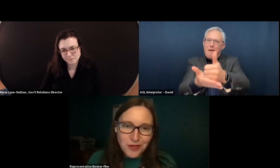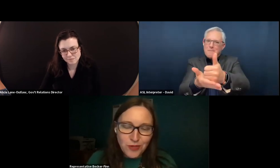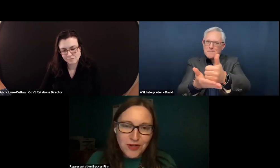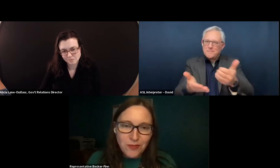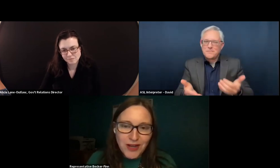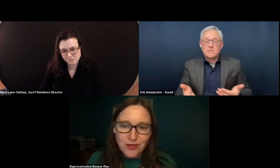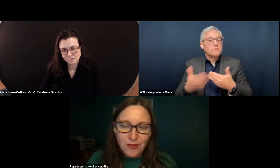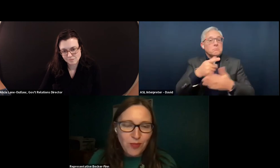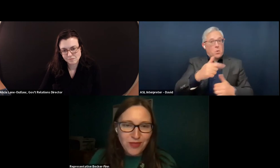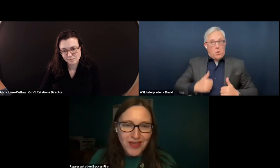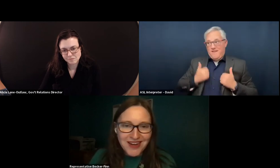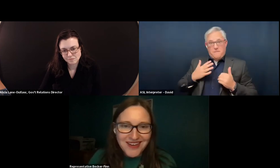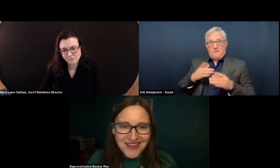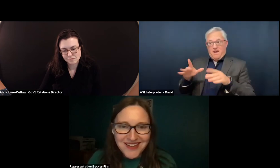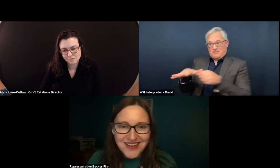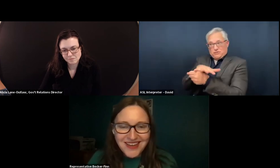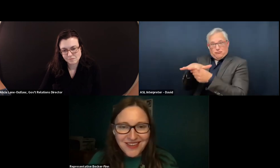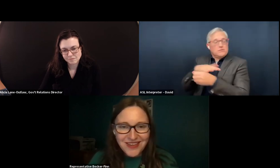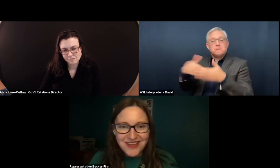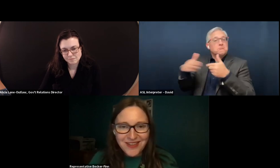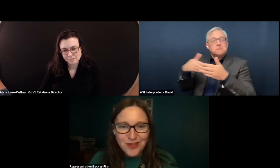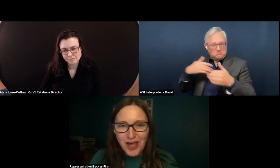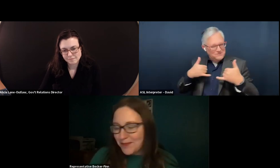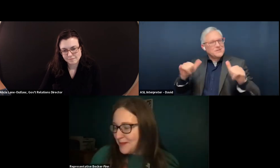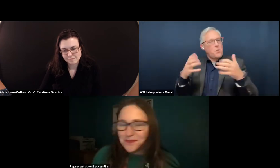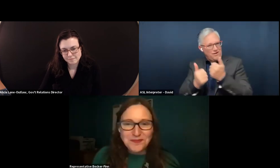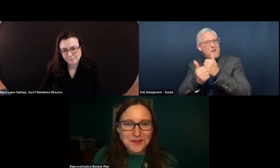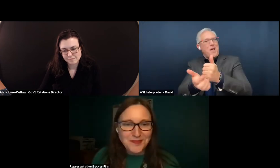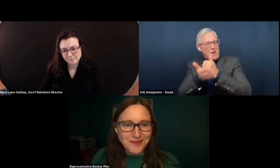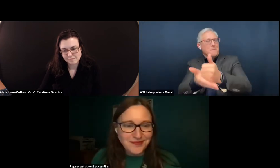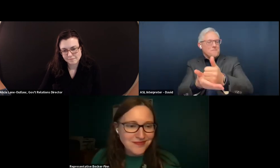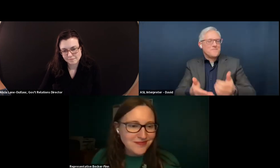a constituent of mine. So I will put that in the chat.